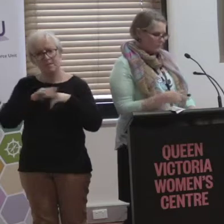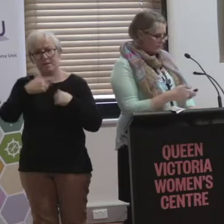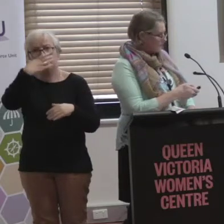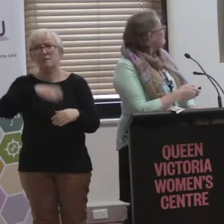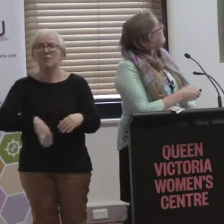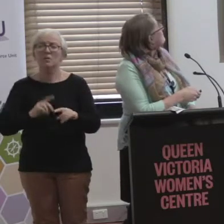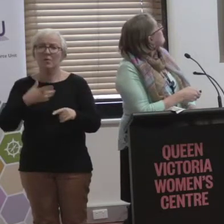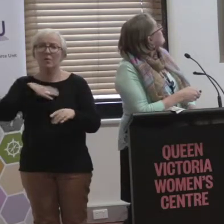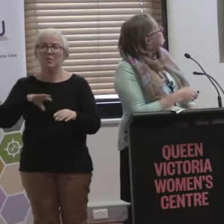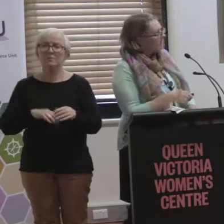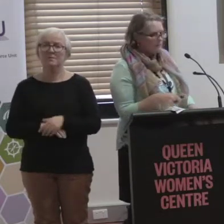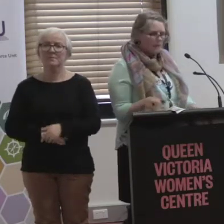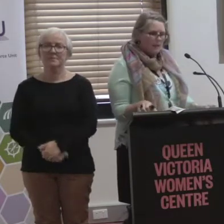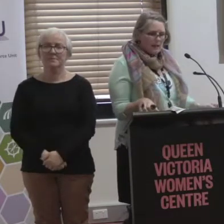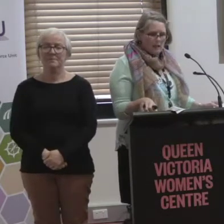does want.